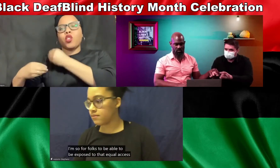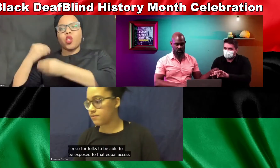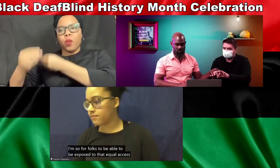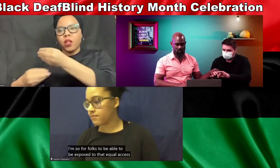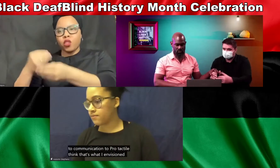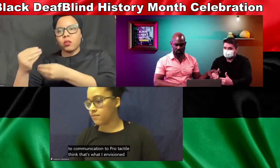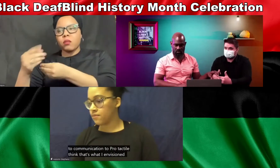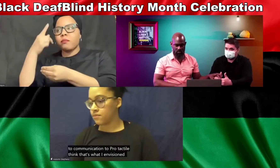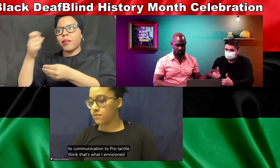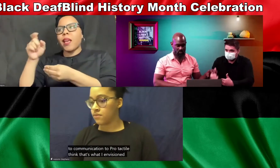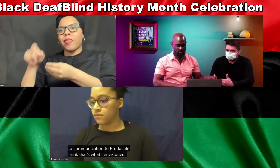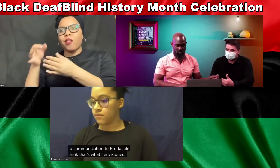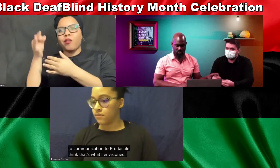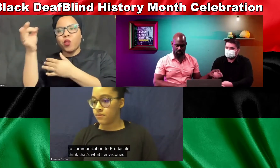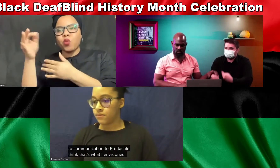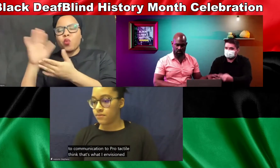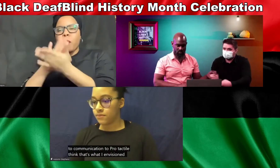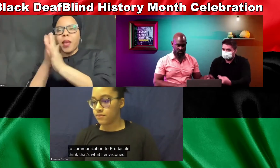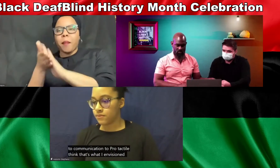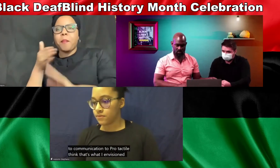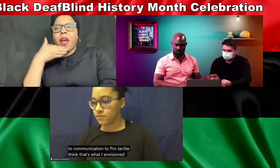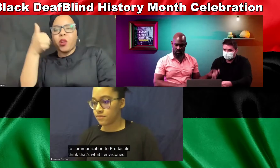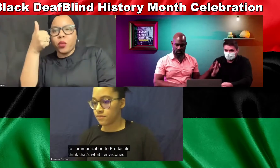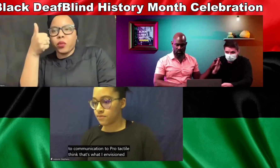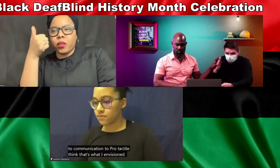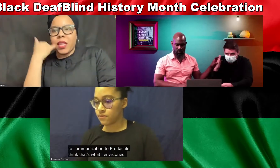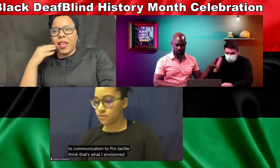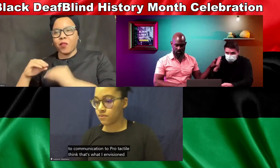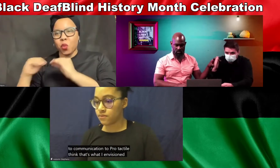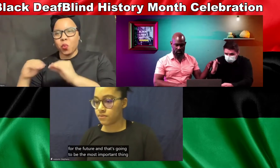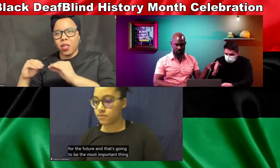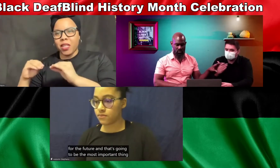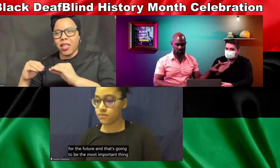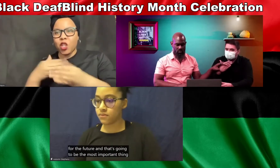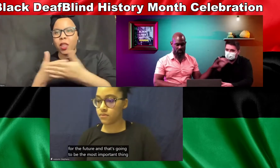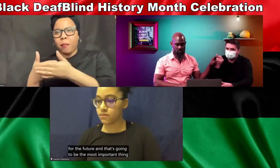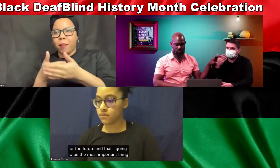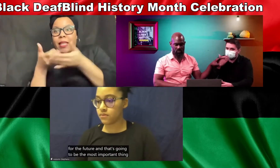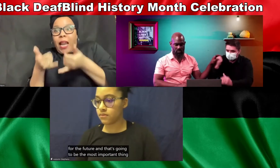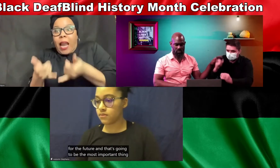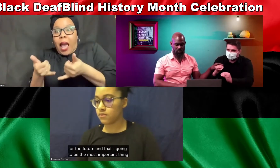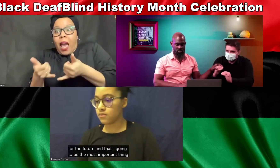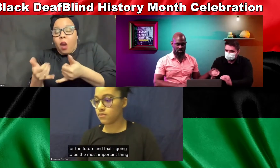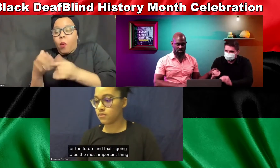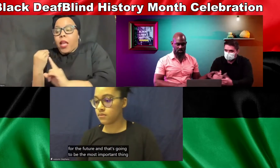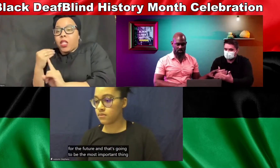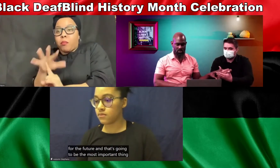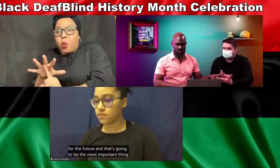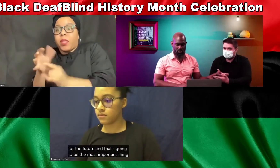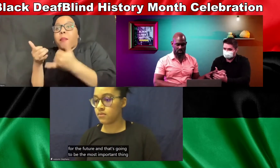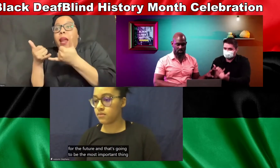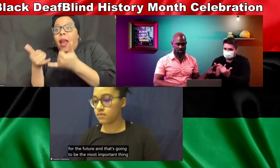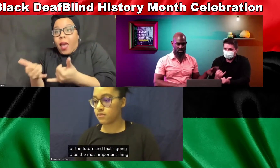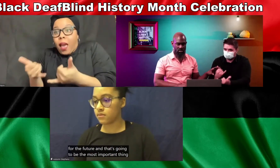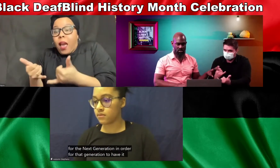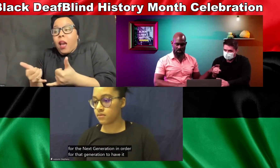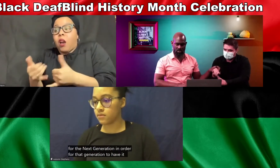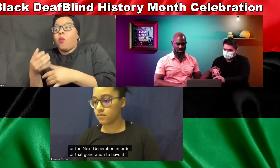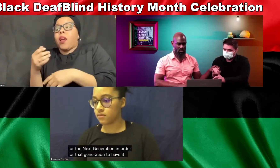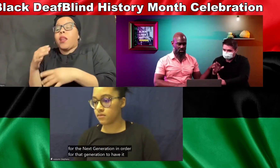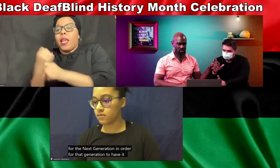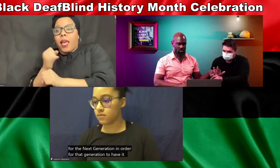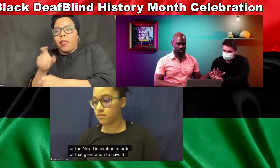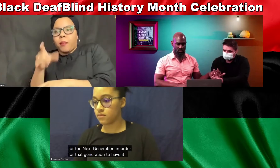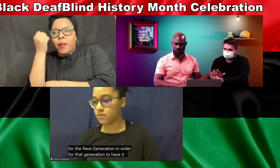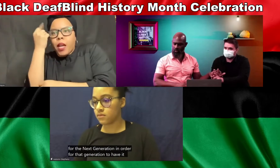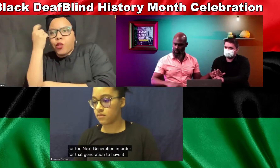future. And that's going to be the most important thing for the next generation in order for that generation to have it better than we did.